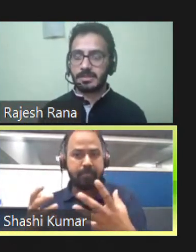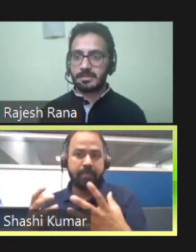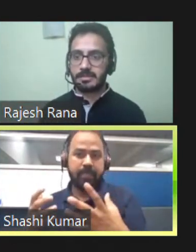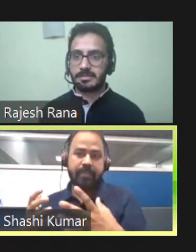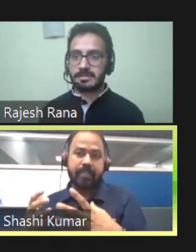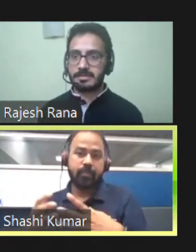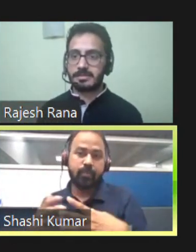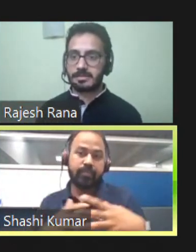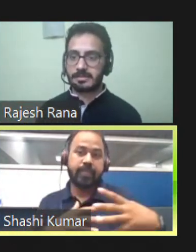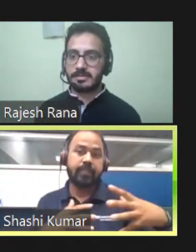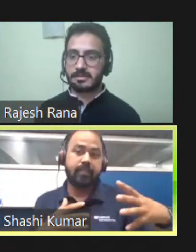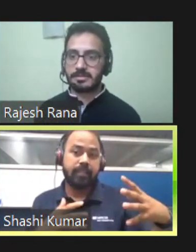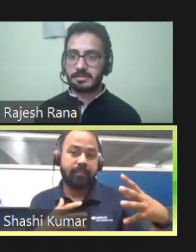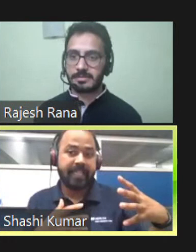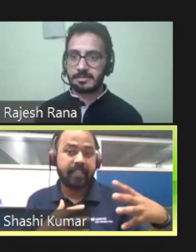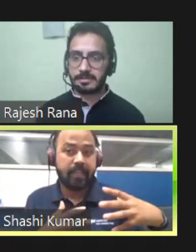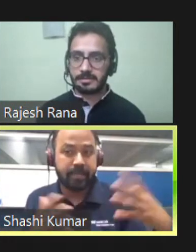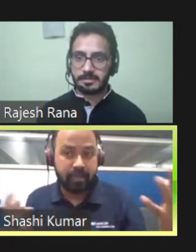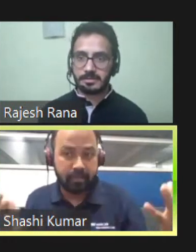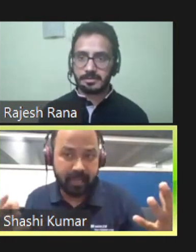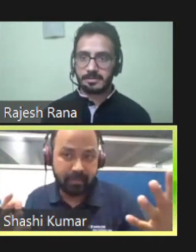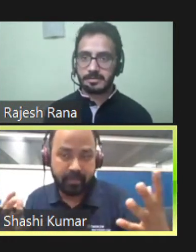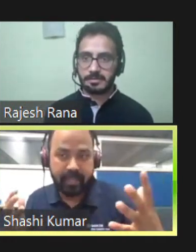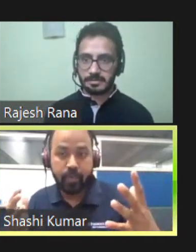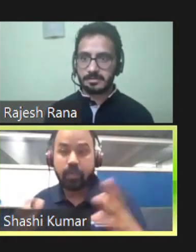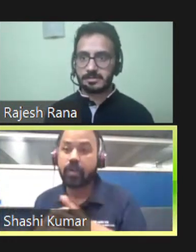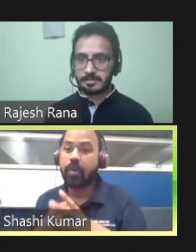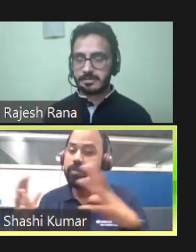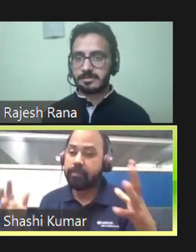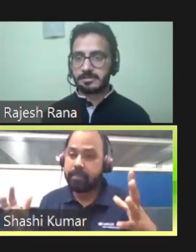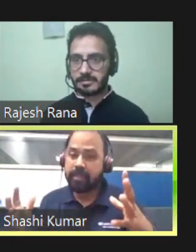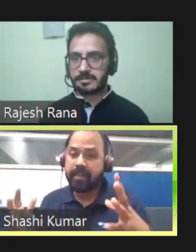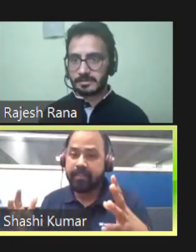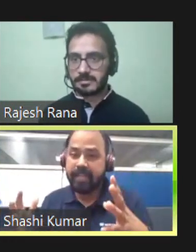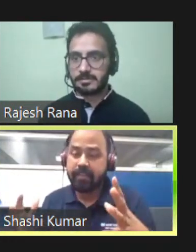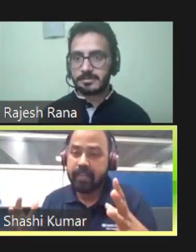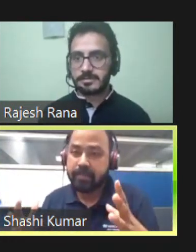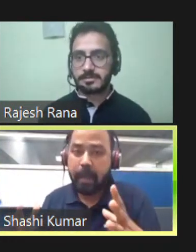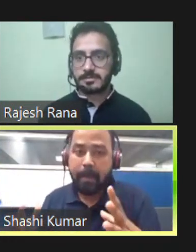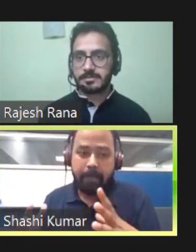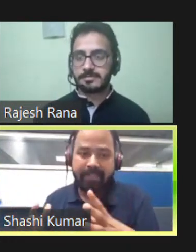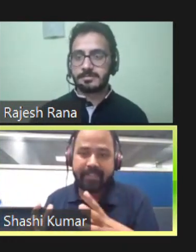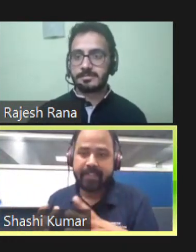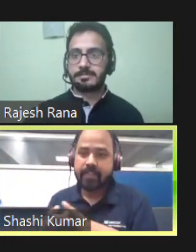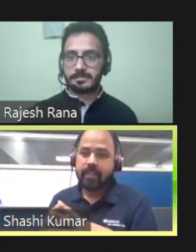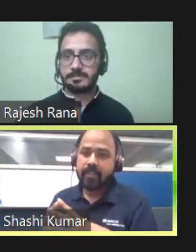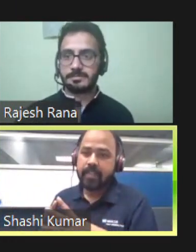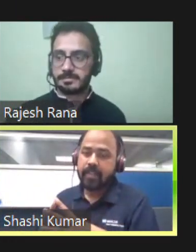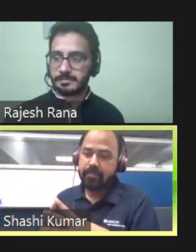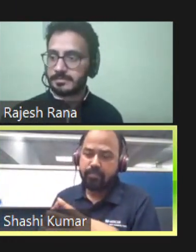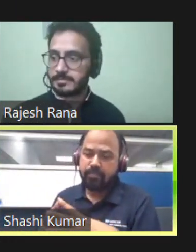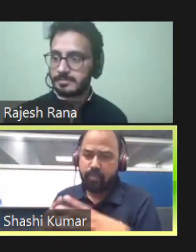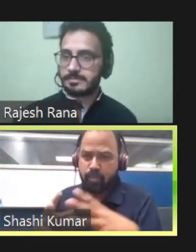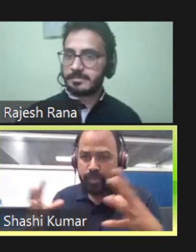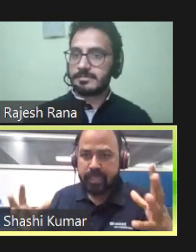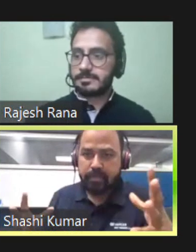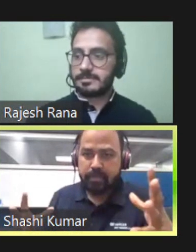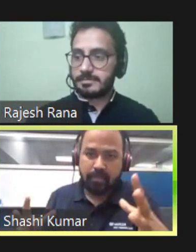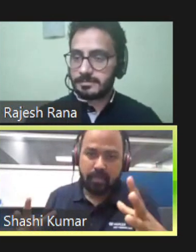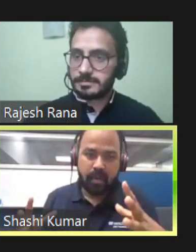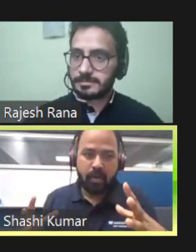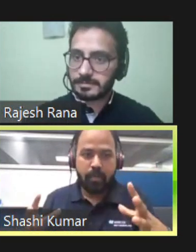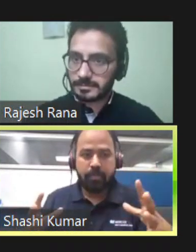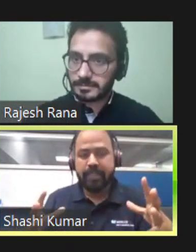it, speech impaired, they are good with reading the lips sometimes, right? Not all the people can read the lips, but yes, there are